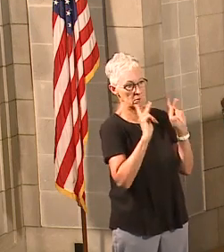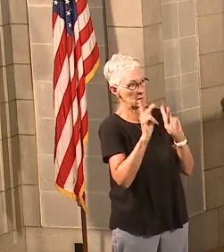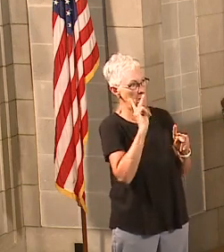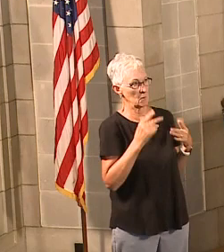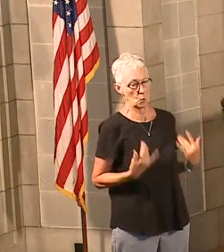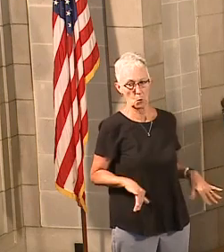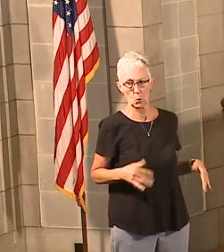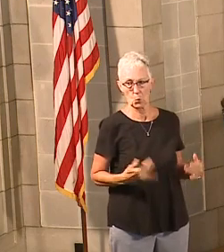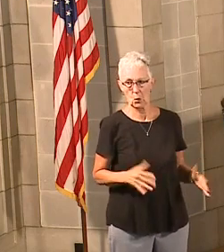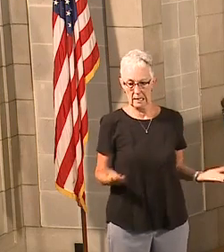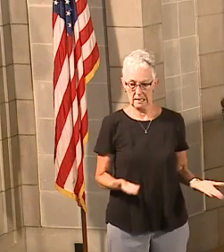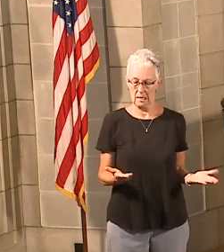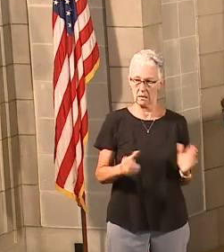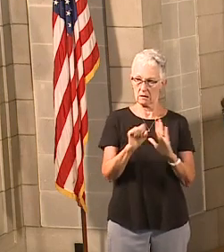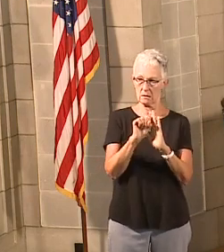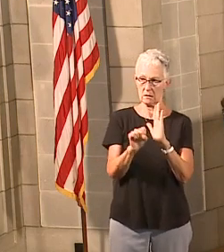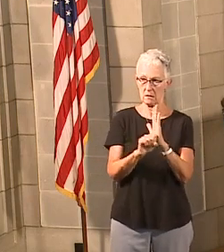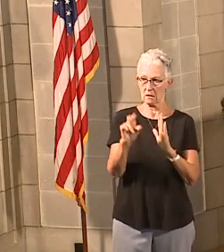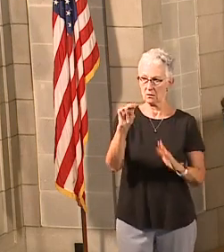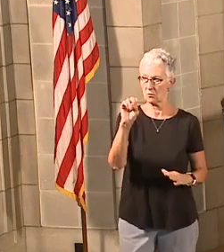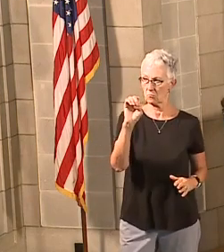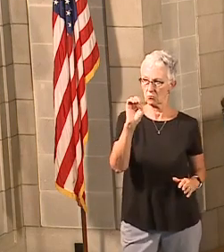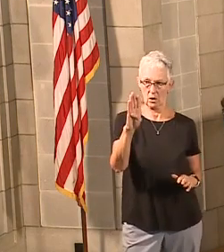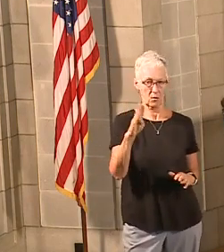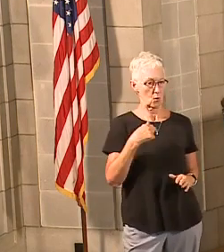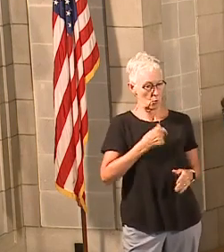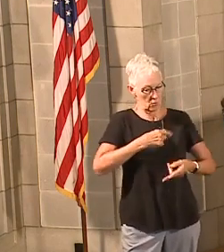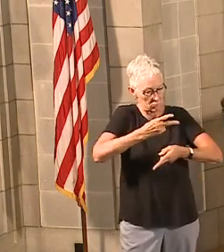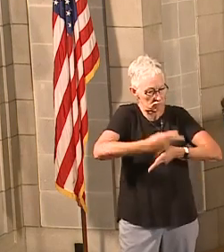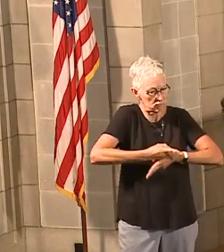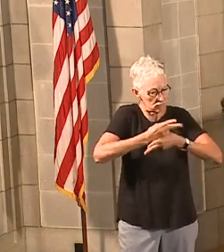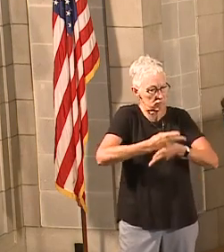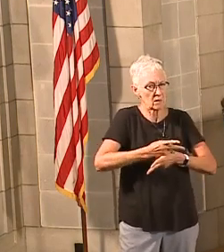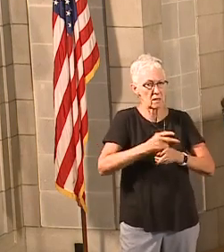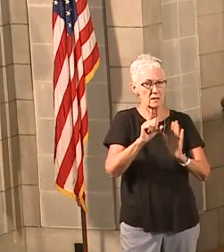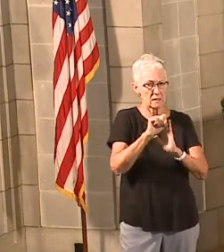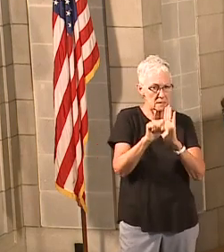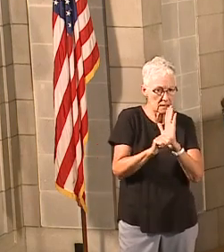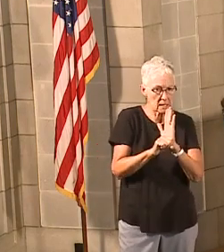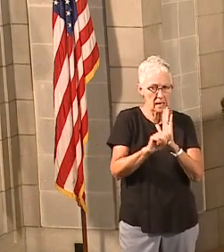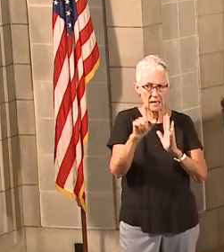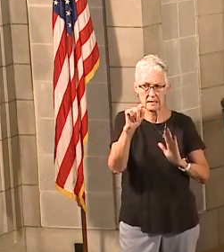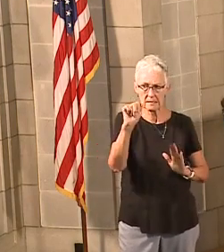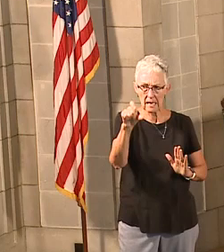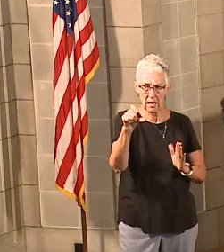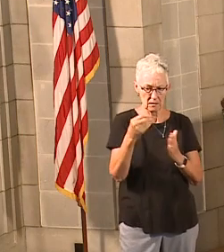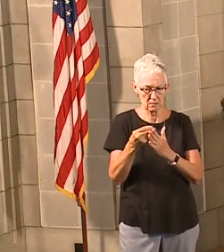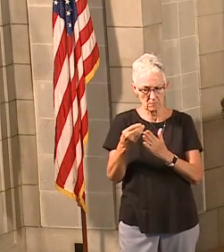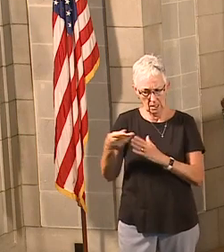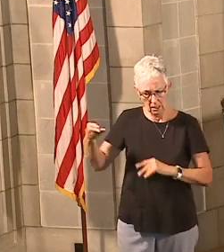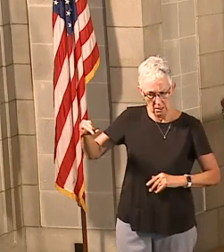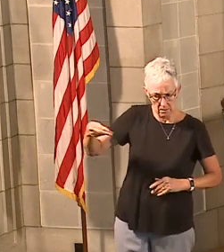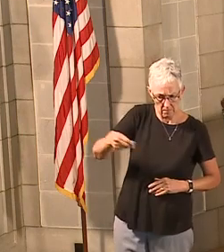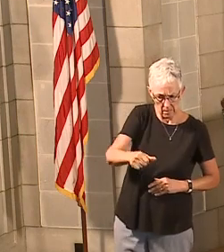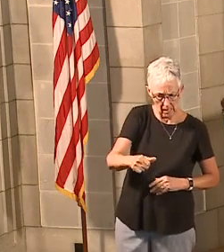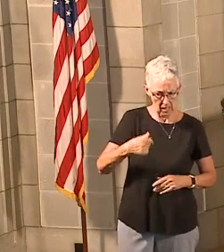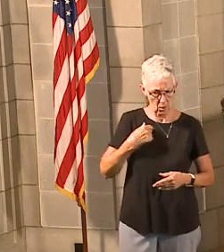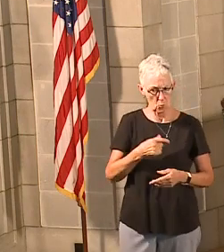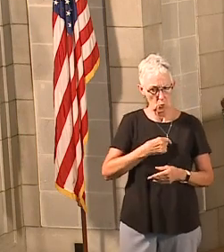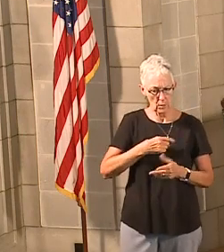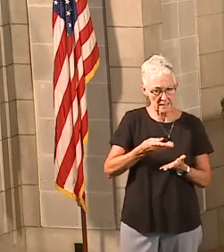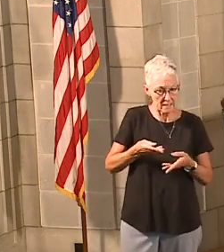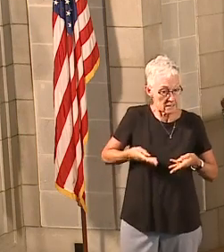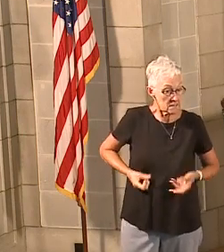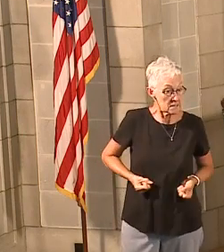very good stewards of the taxpayer dollars on how we've managed our budget, not just during the current pandemic, but for the last